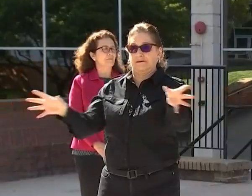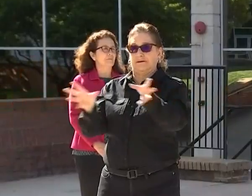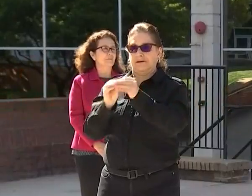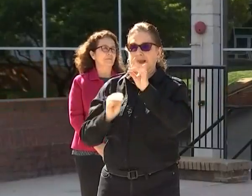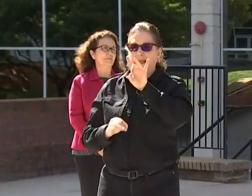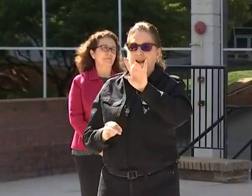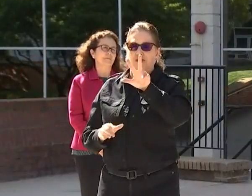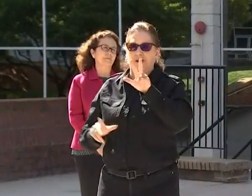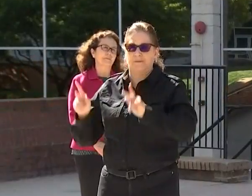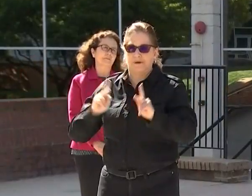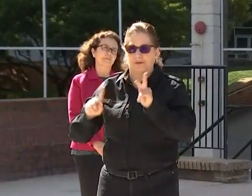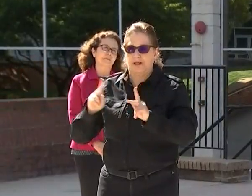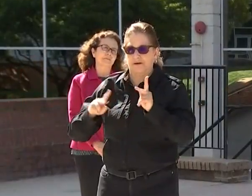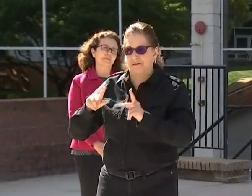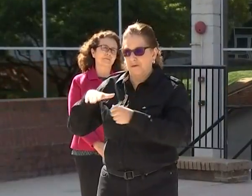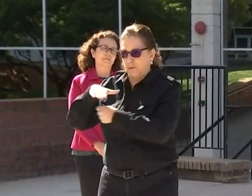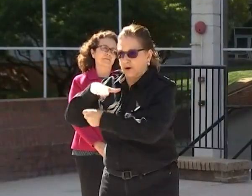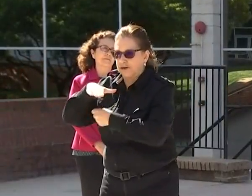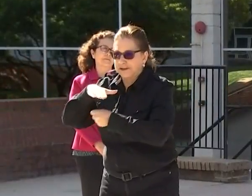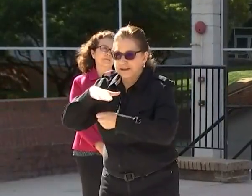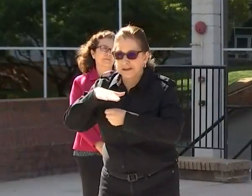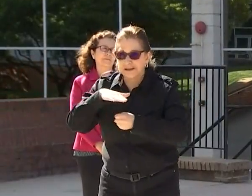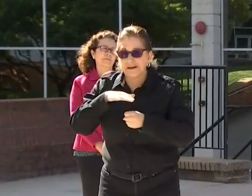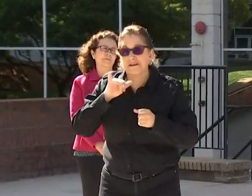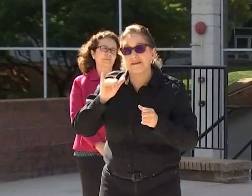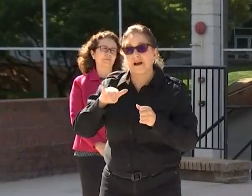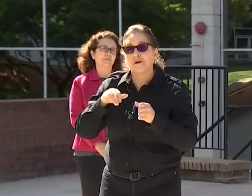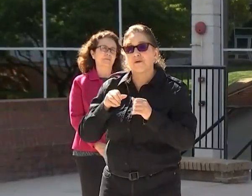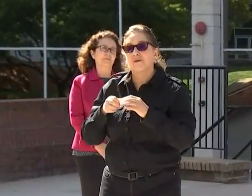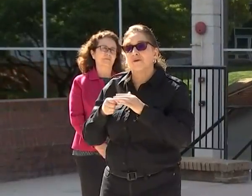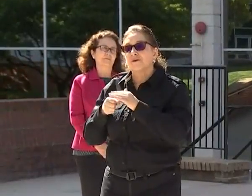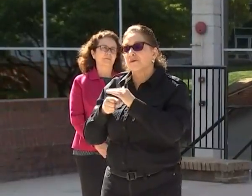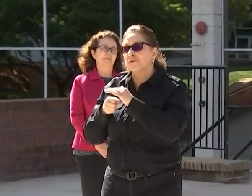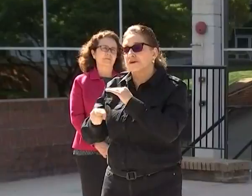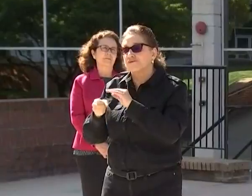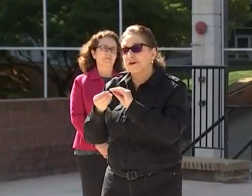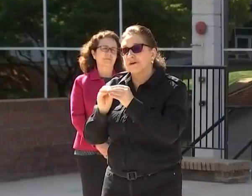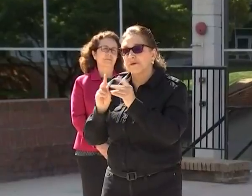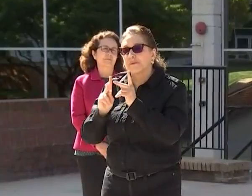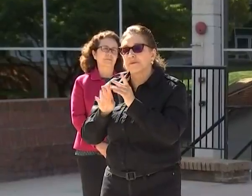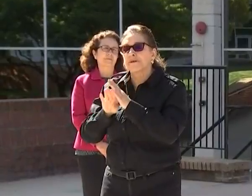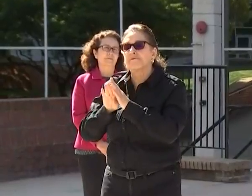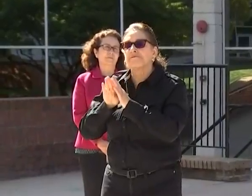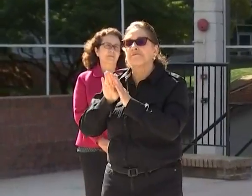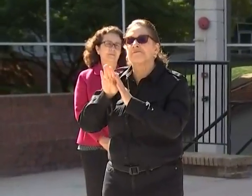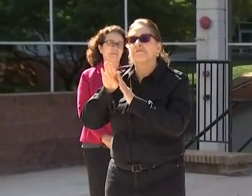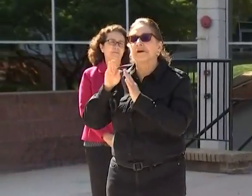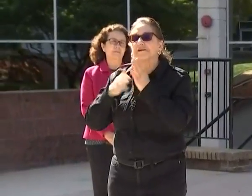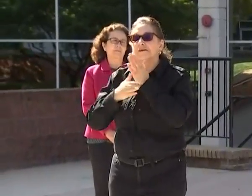do fluctuate. People come back from quarantine, and people are added to quarantine based on the direction of the health department. Thank you.